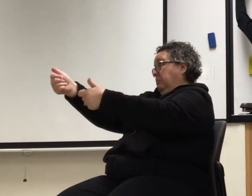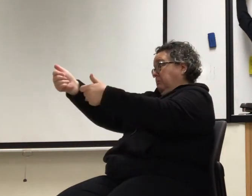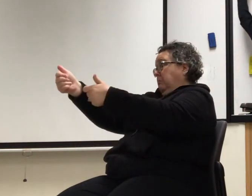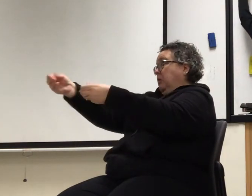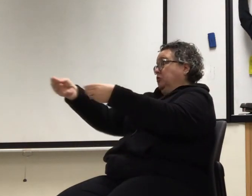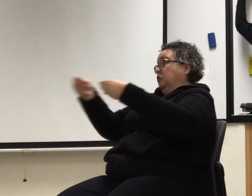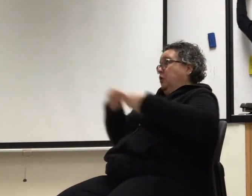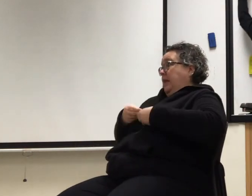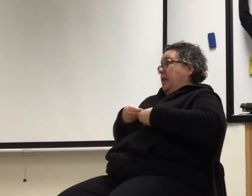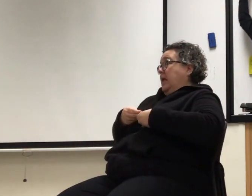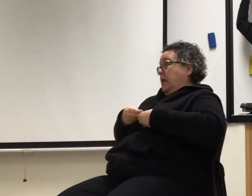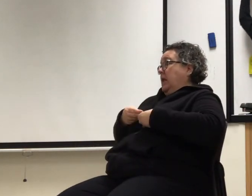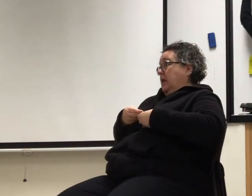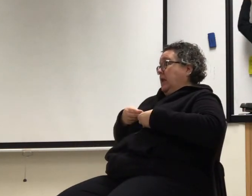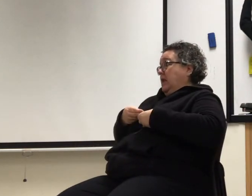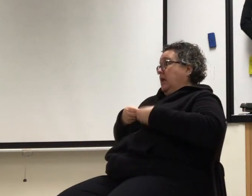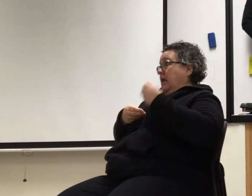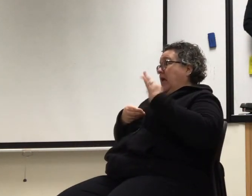turn it in,